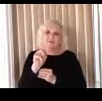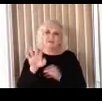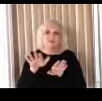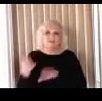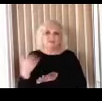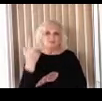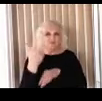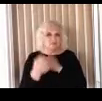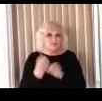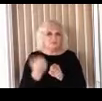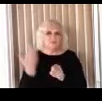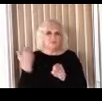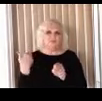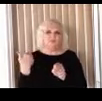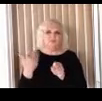ago.